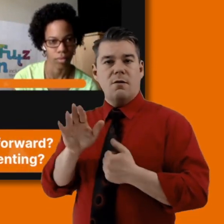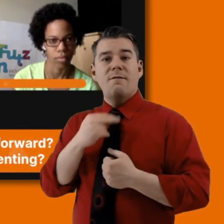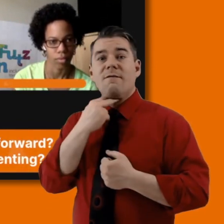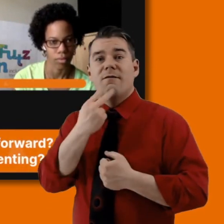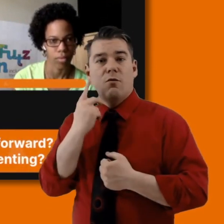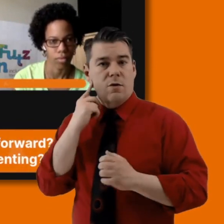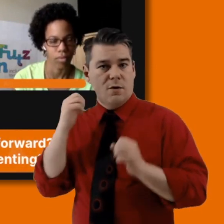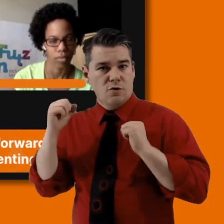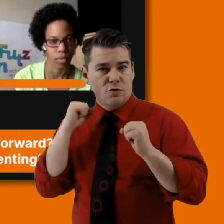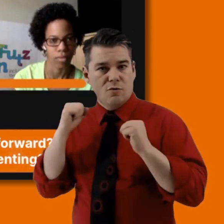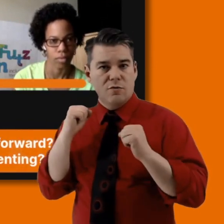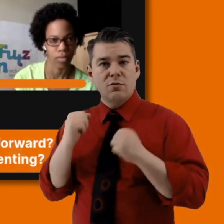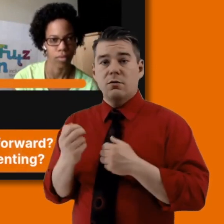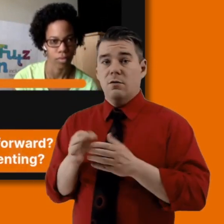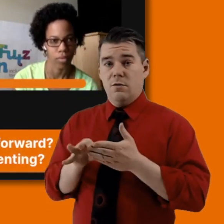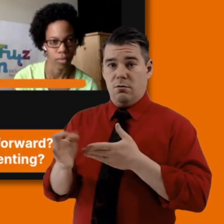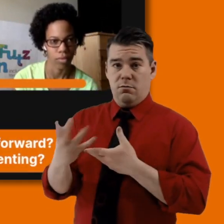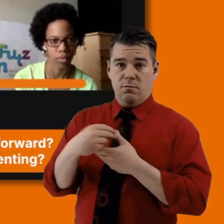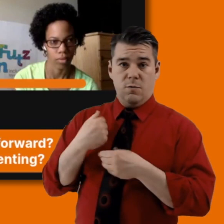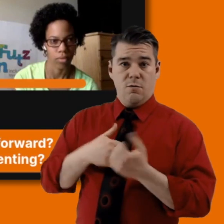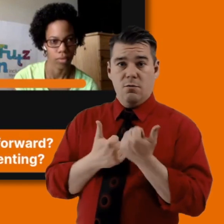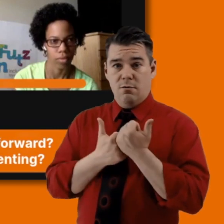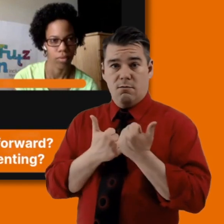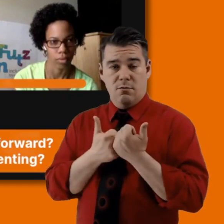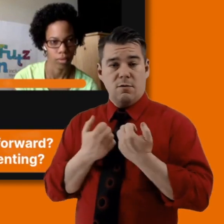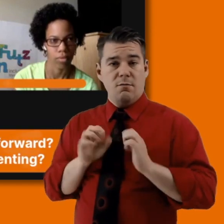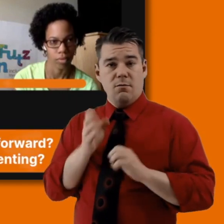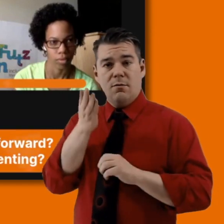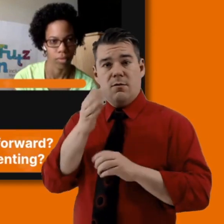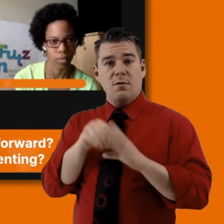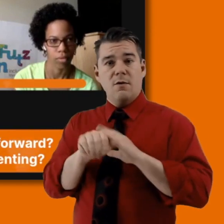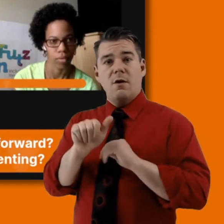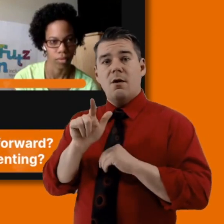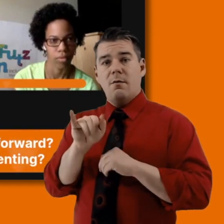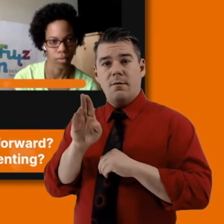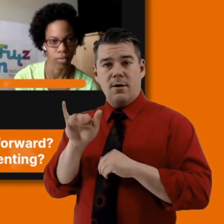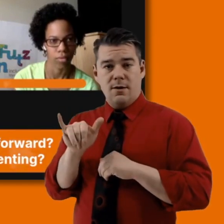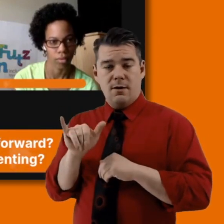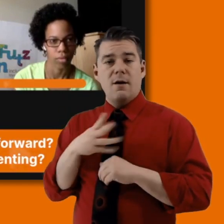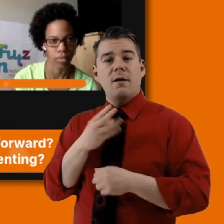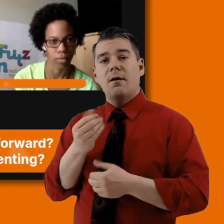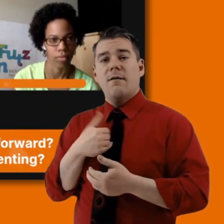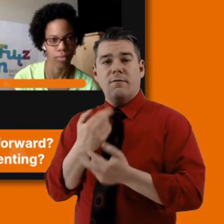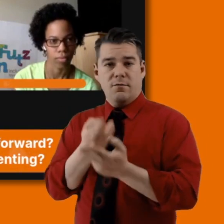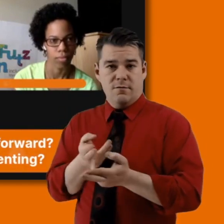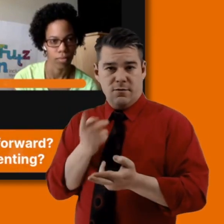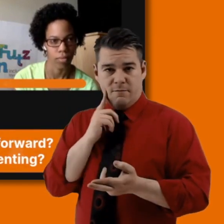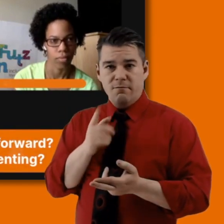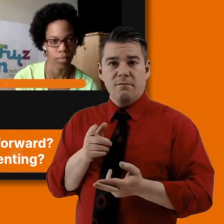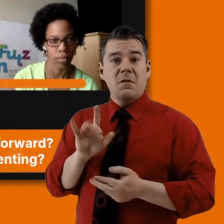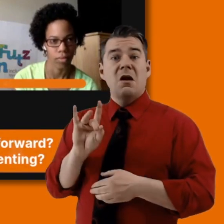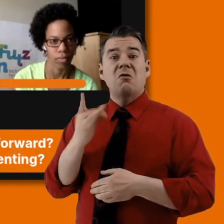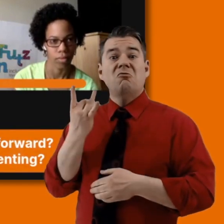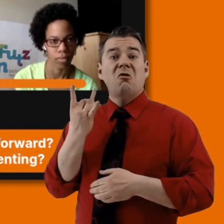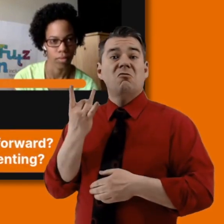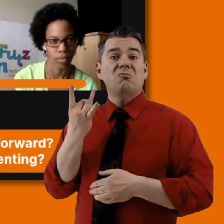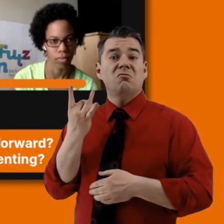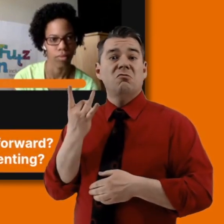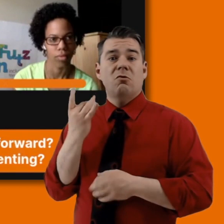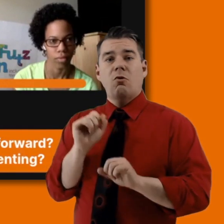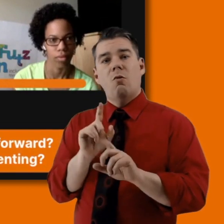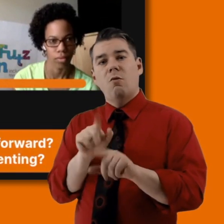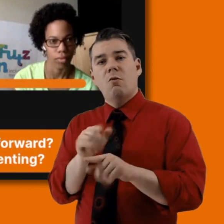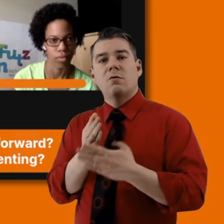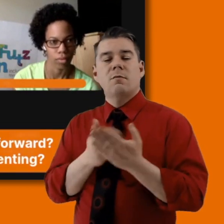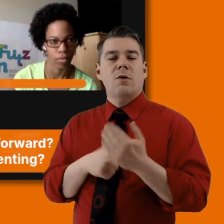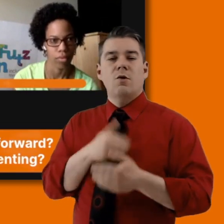voice heard. It counts them in our advocacy efforts up in Albany. And then there's resources. For $8, they could attend some